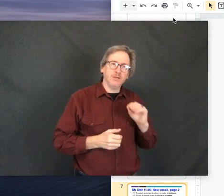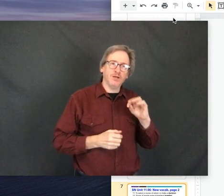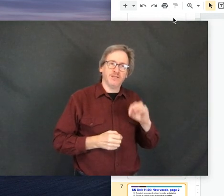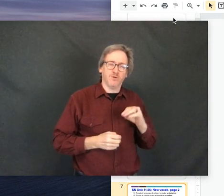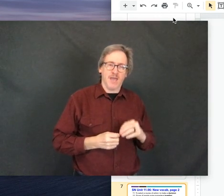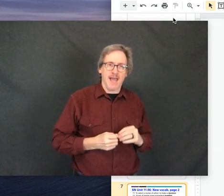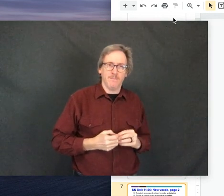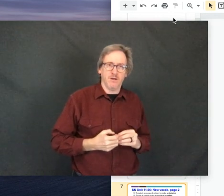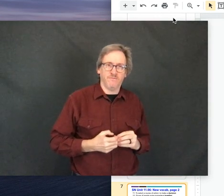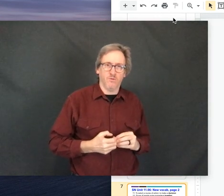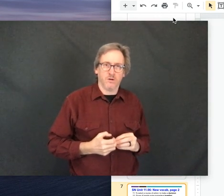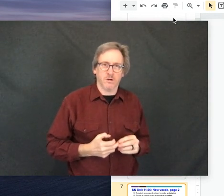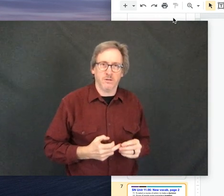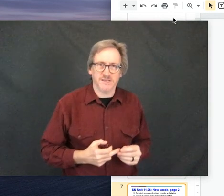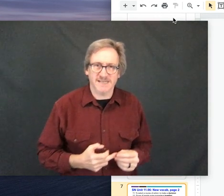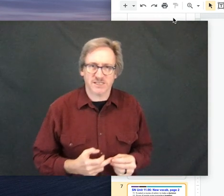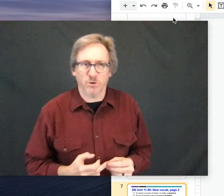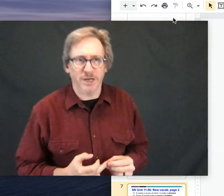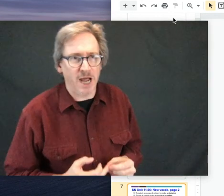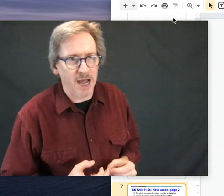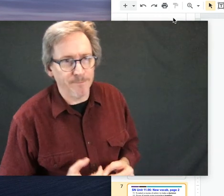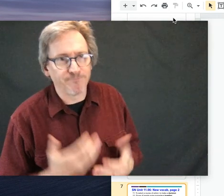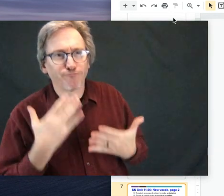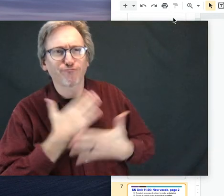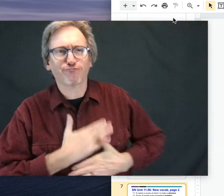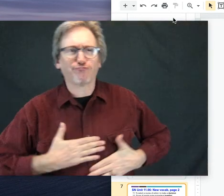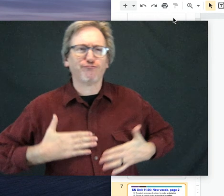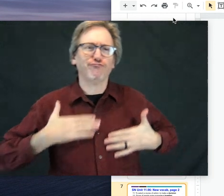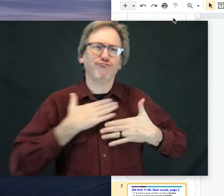Take a look at the vocab for this next one.